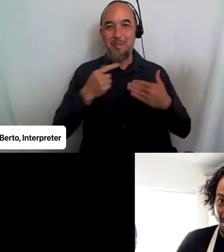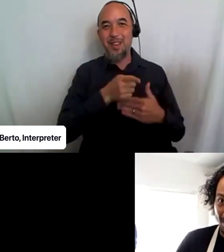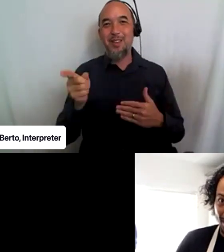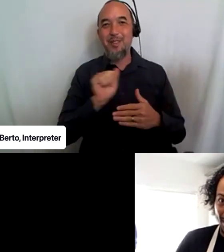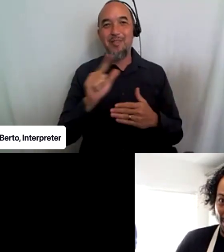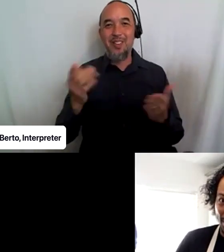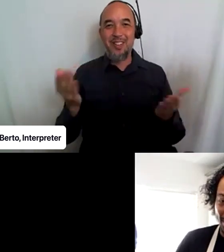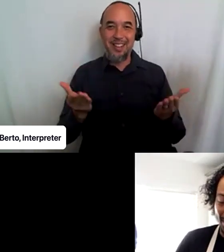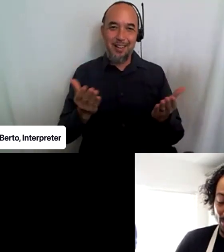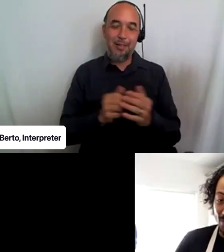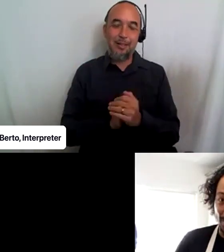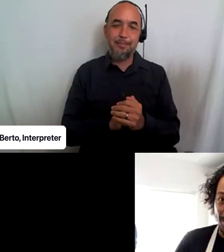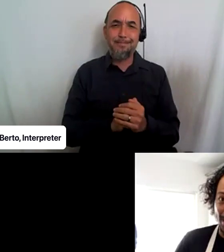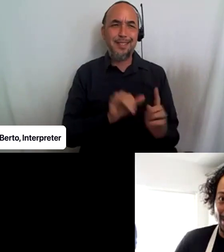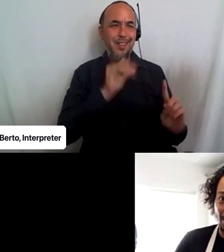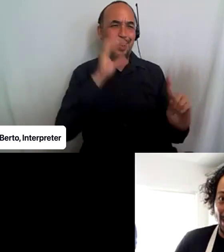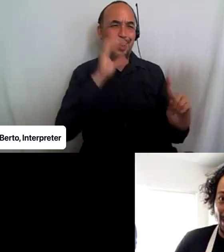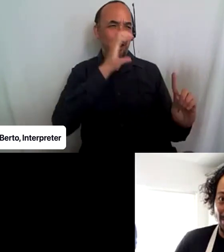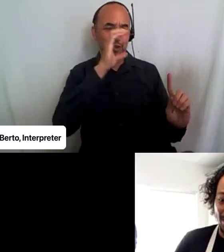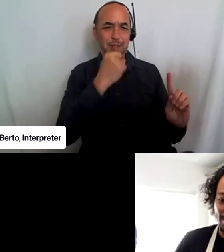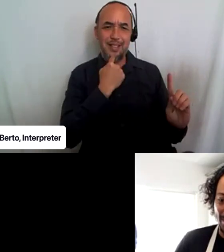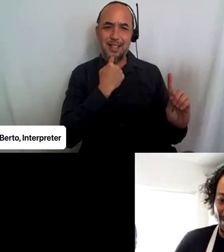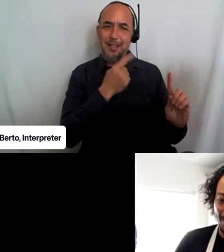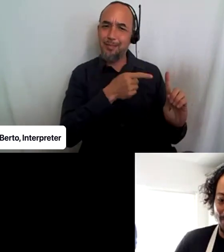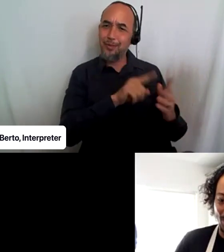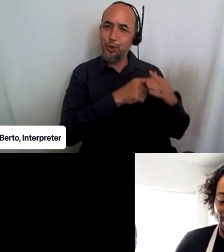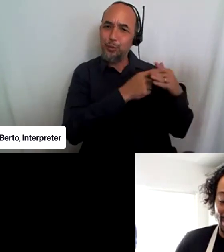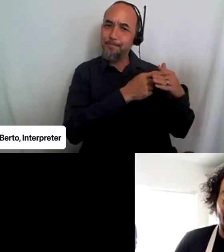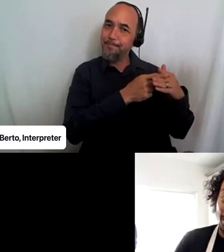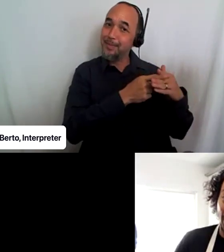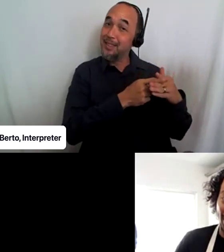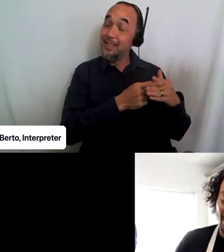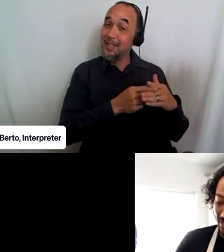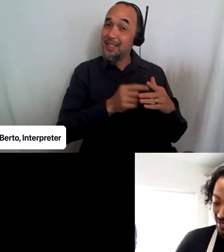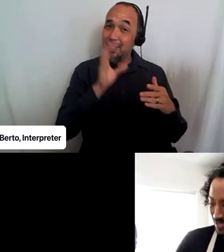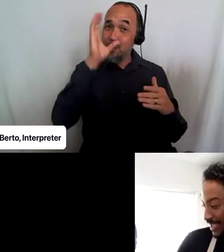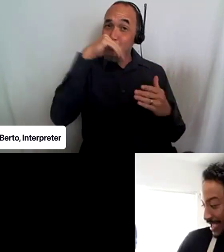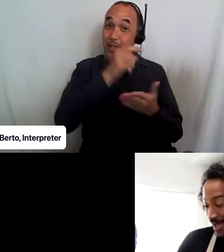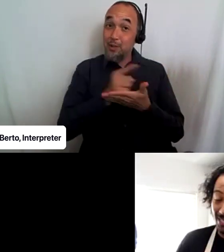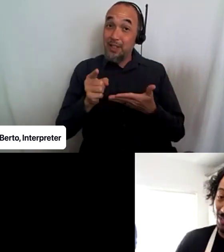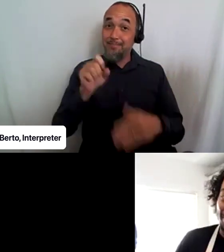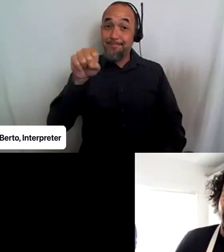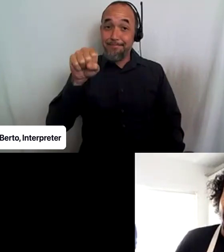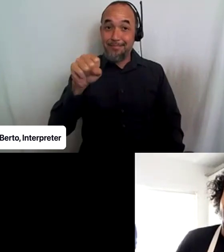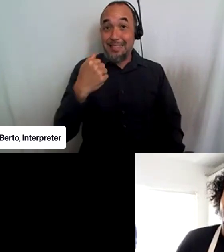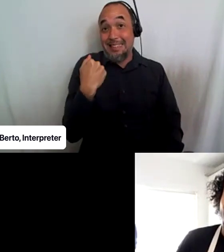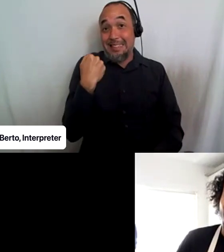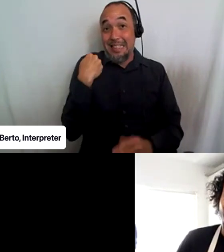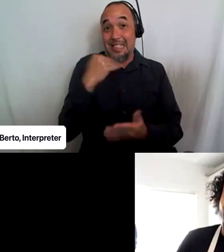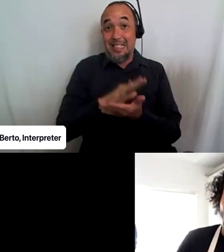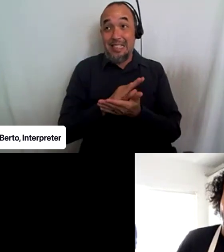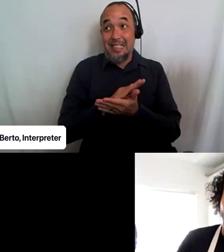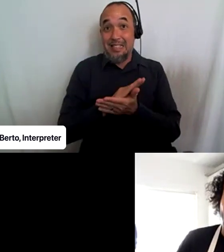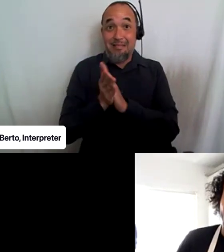here. Like Charlie beautifully said up top, it's been a weird week, and I just became an American citizen, so